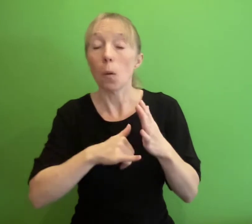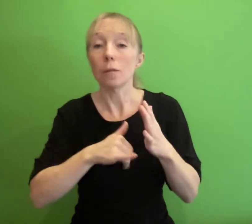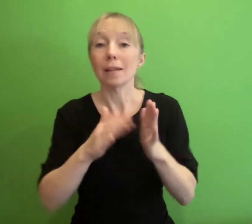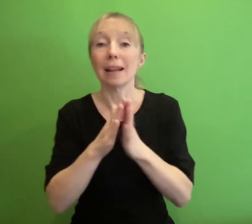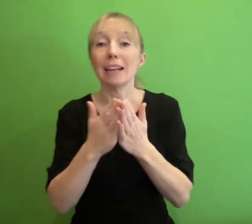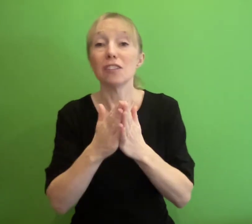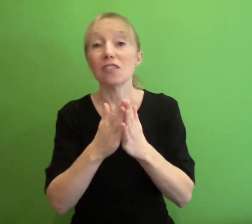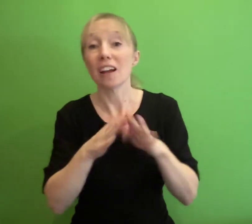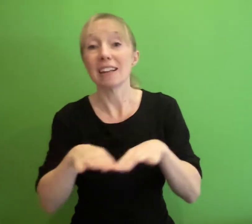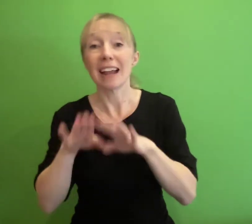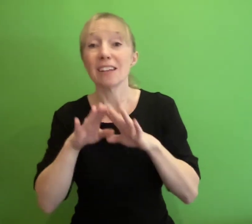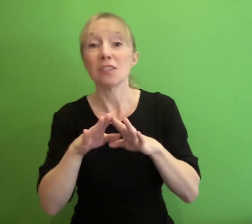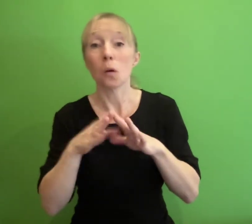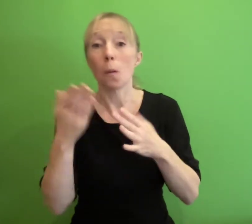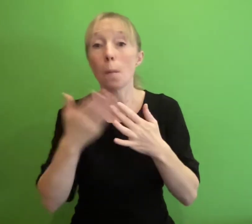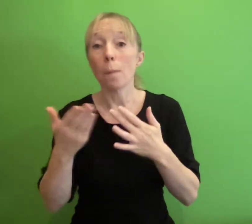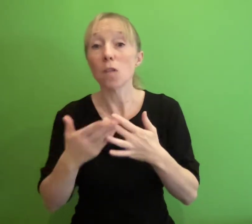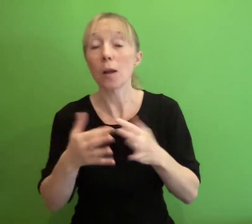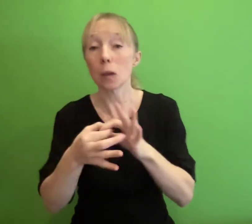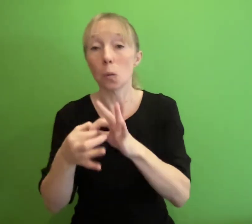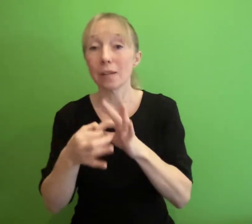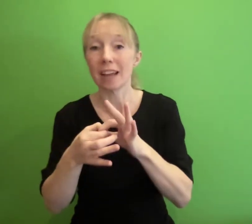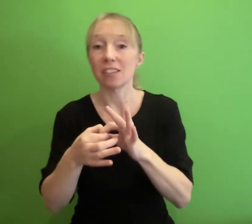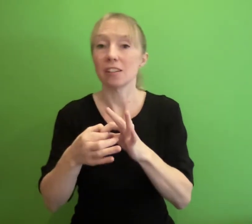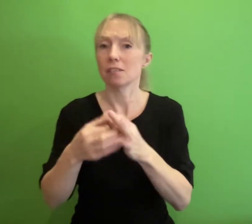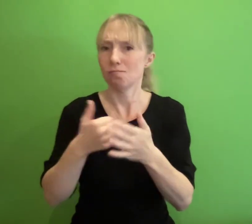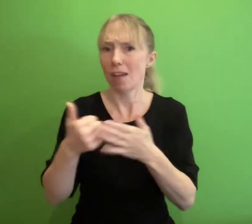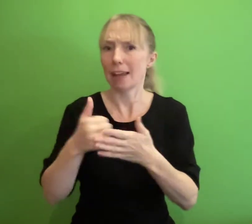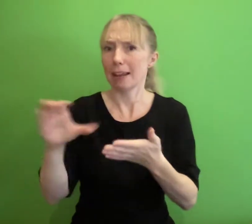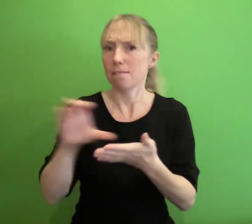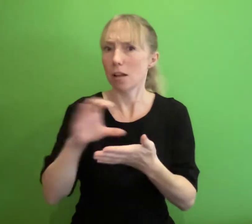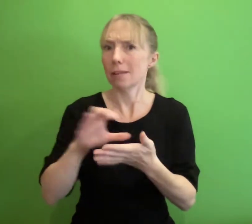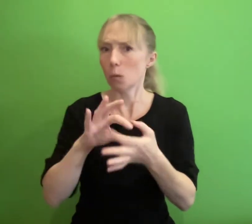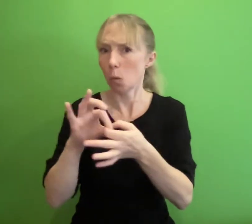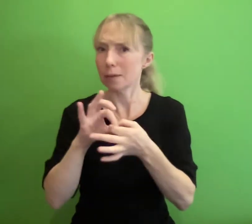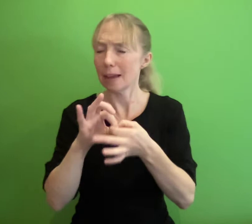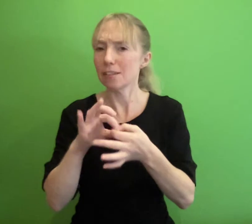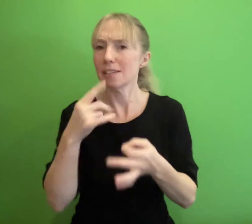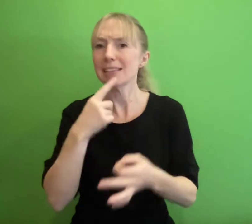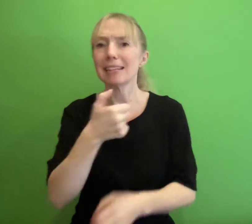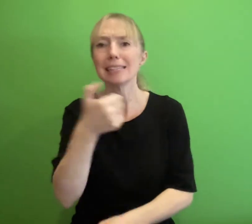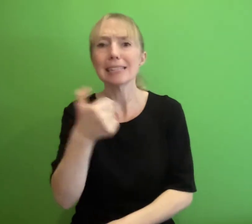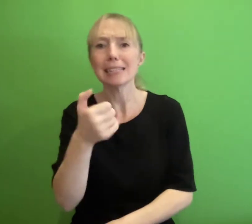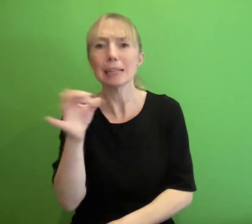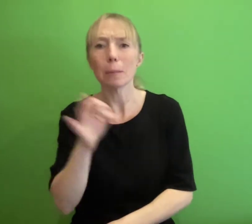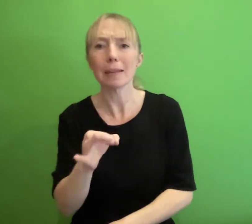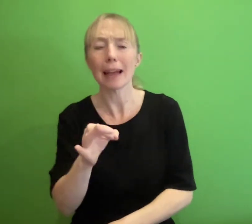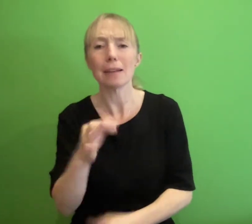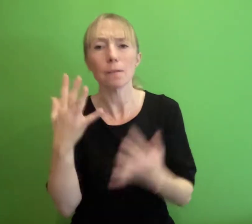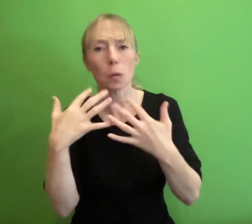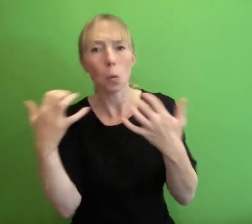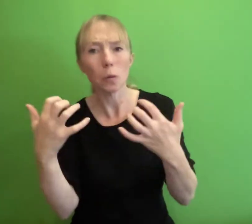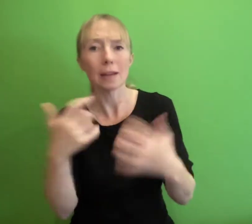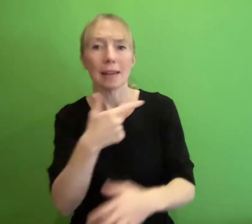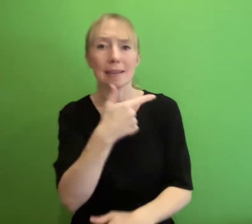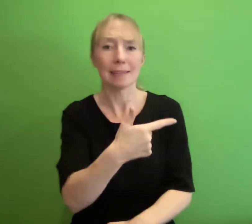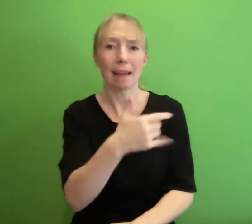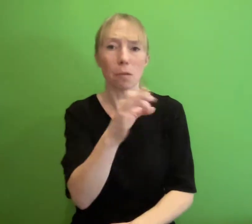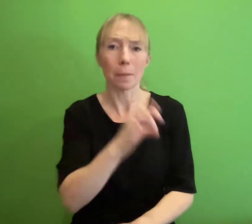organisations, regularly funded organisations, report 16% of their audiences and 7% of their workforce